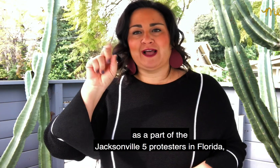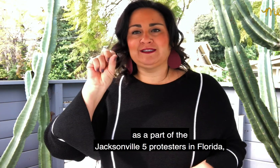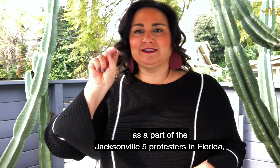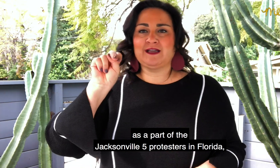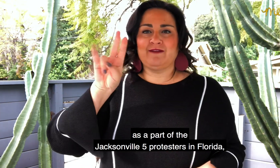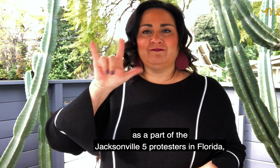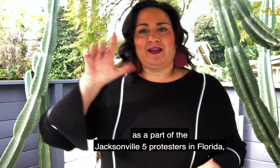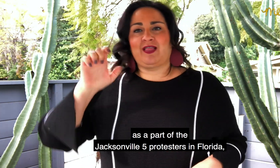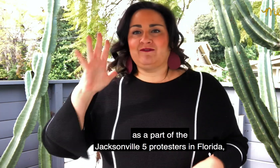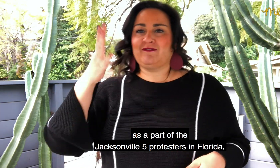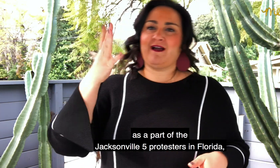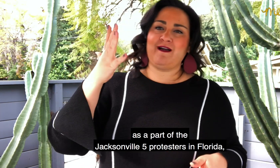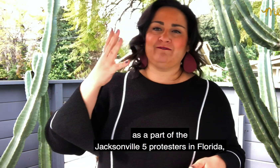5 protesters in Florida,